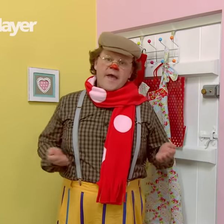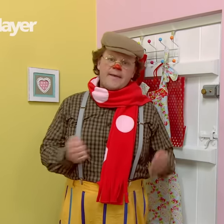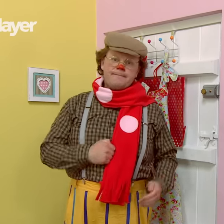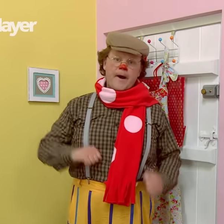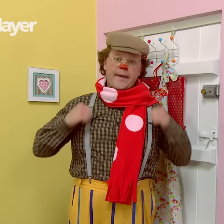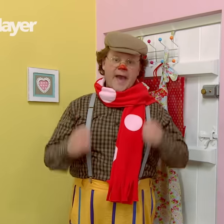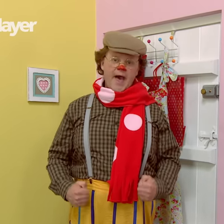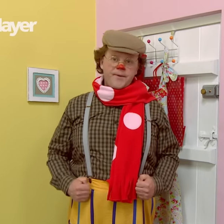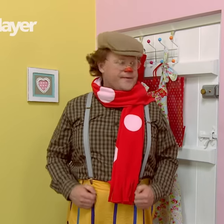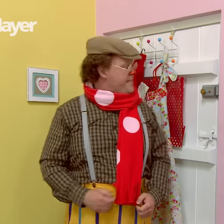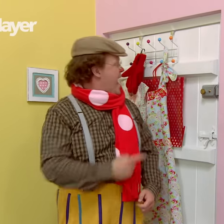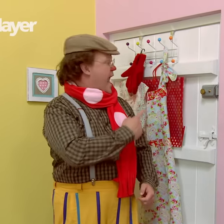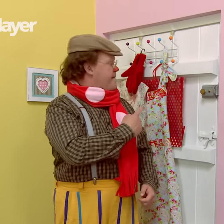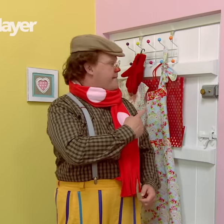Where's my coat?